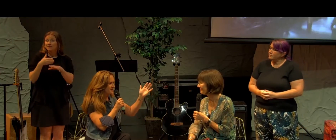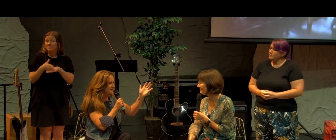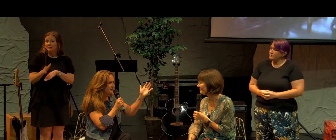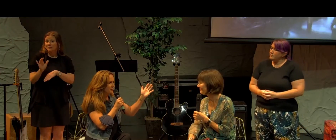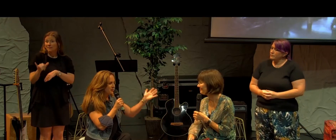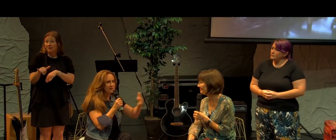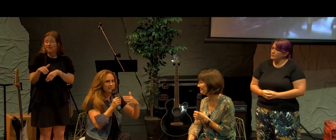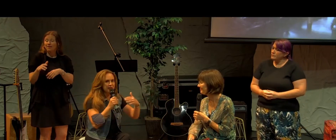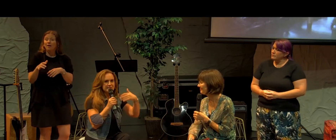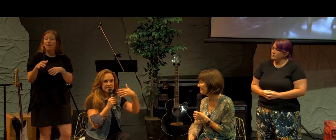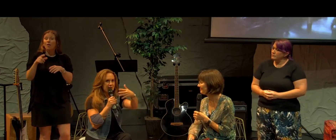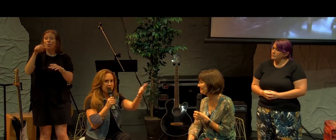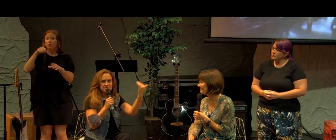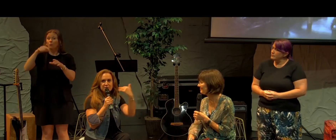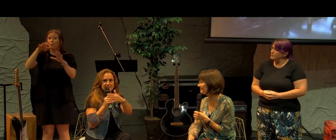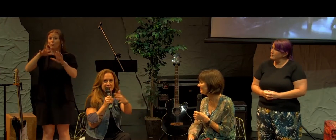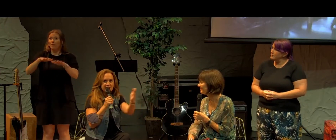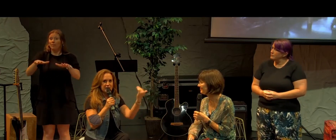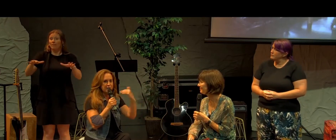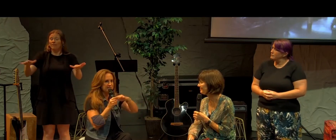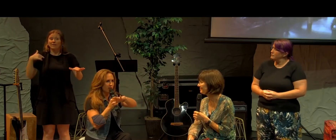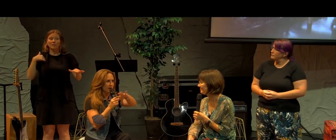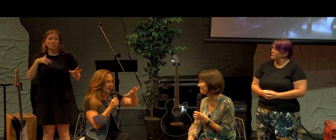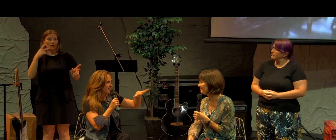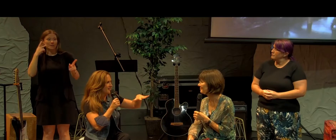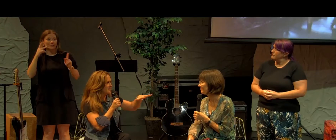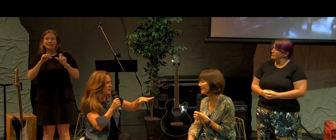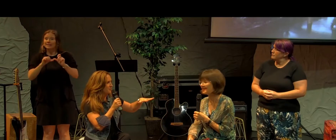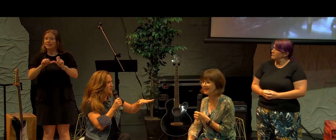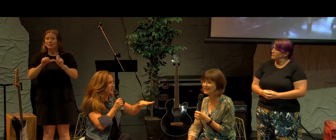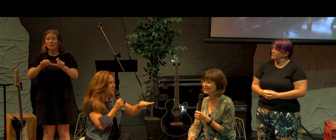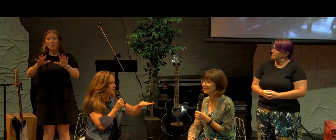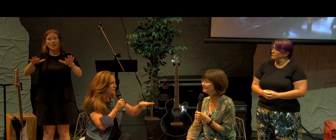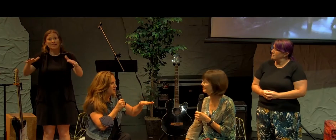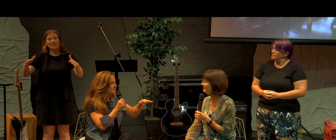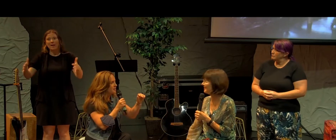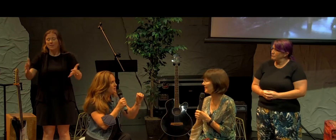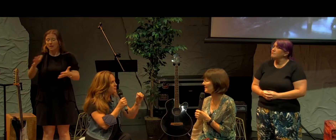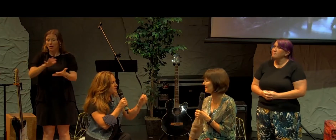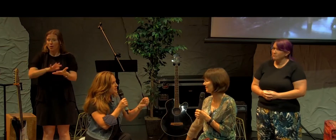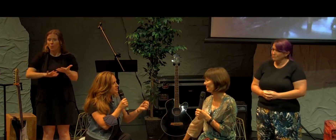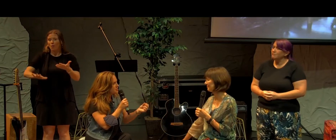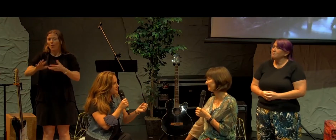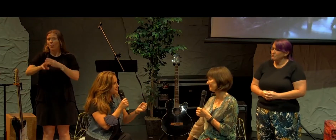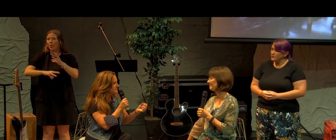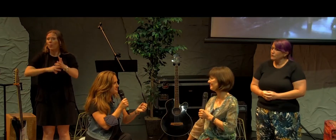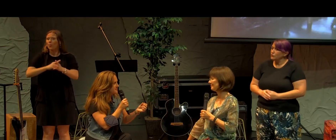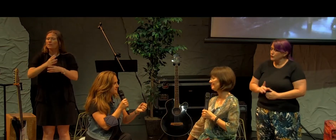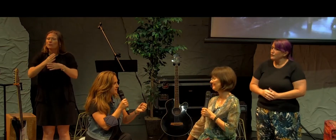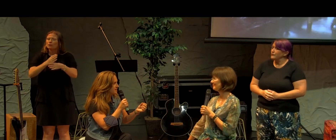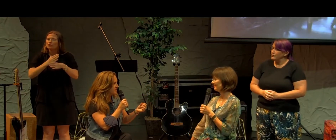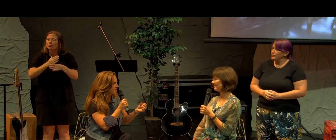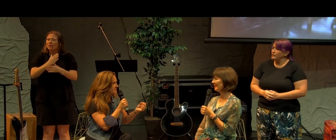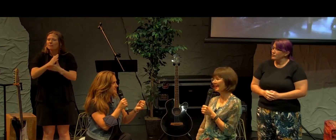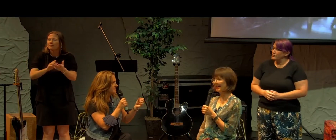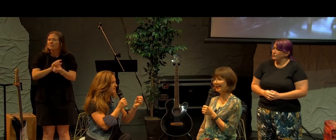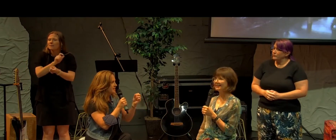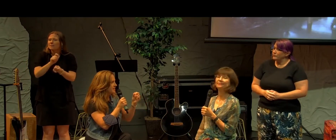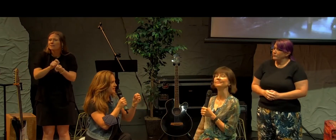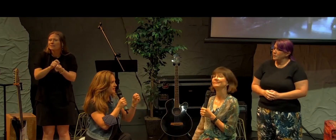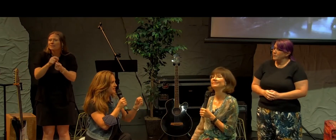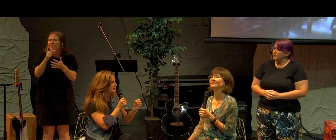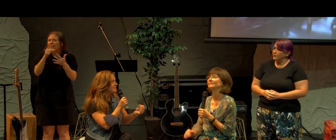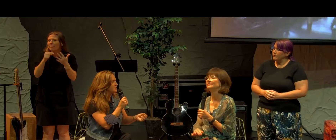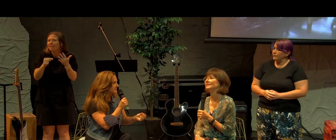the ripple effect, as we see here, keeps going and is happening around the world. It does. But can you share some specific things